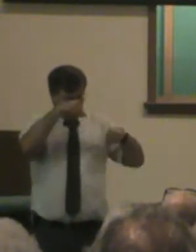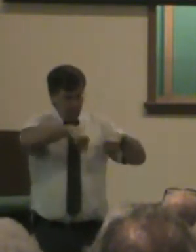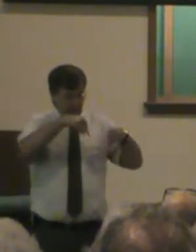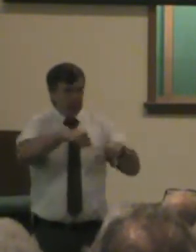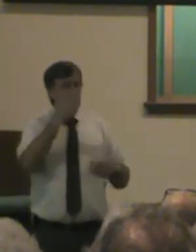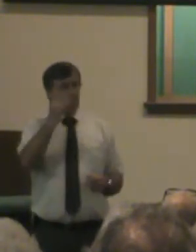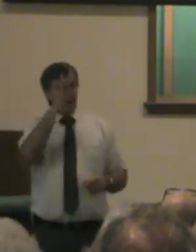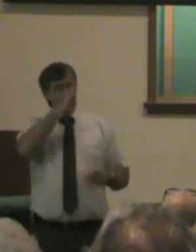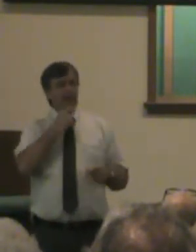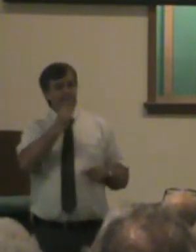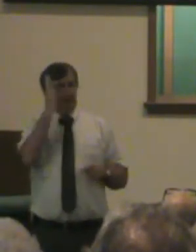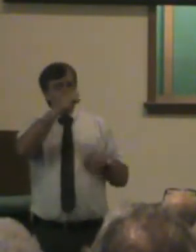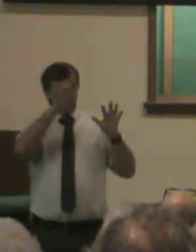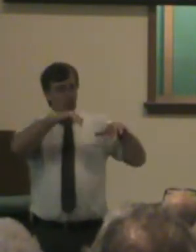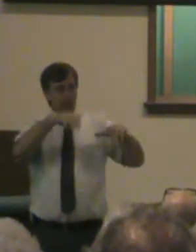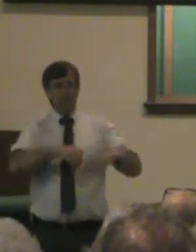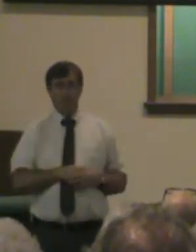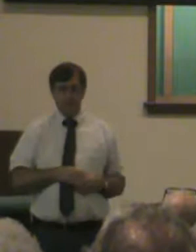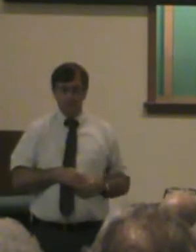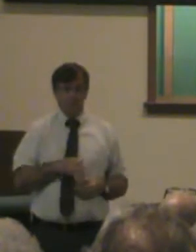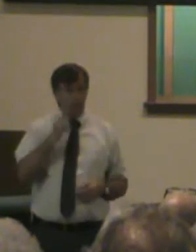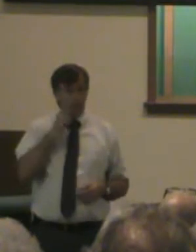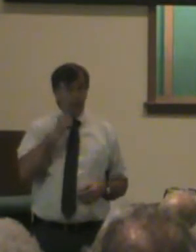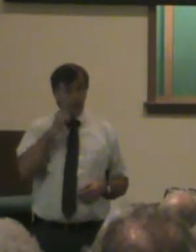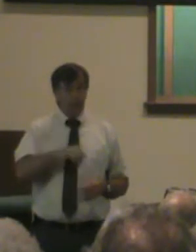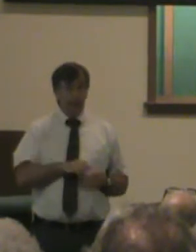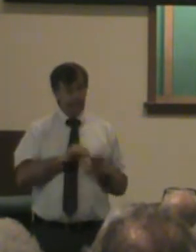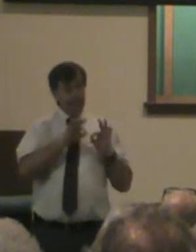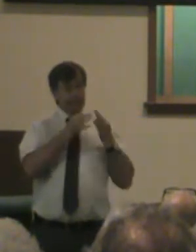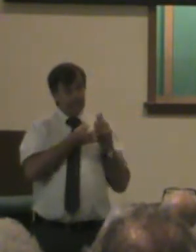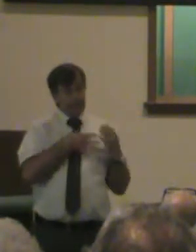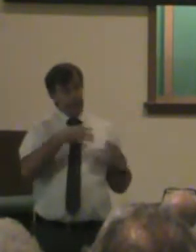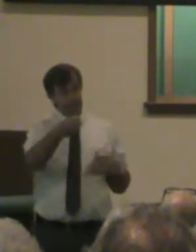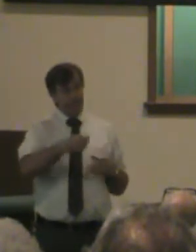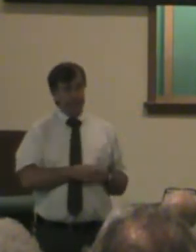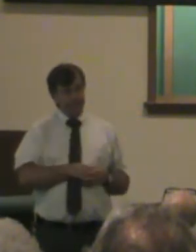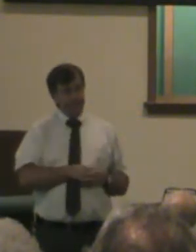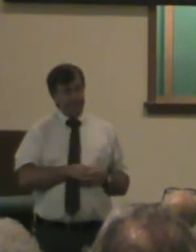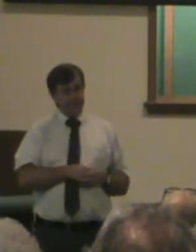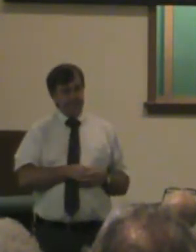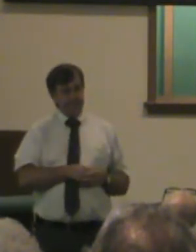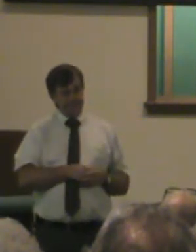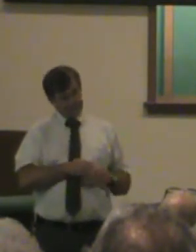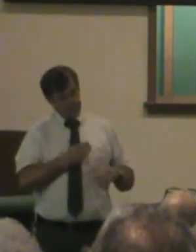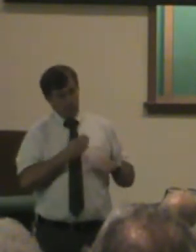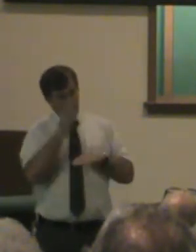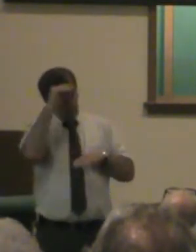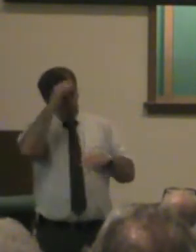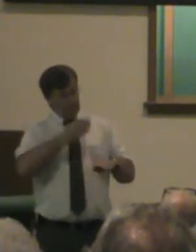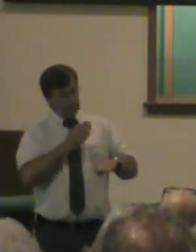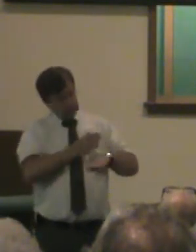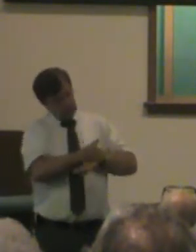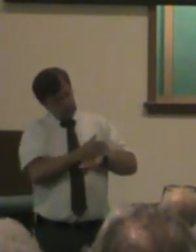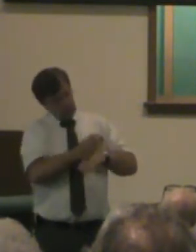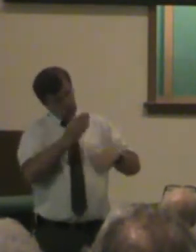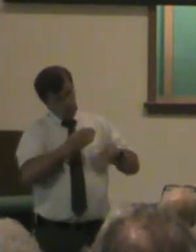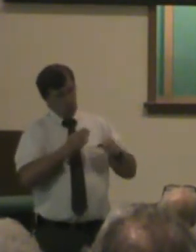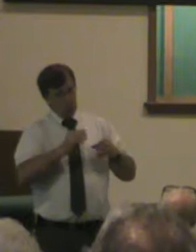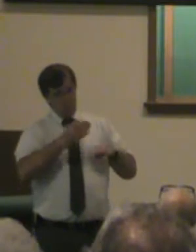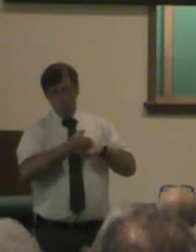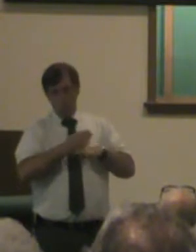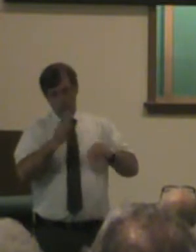rain. So every day, the family's out there, boys out there cutting wood, building an